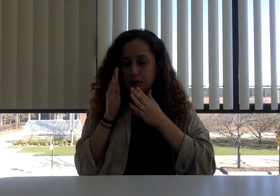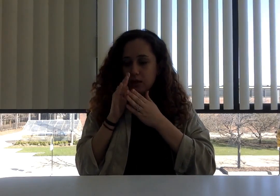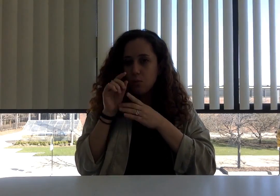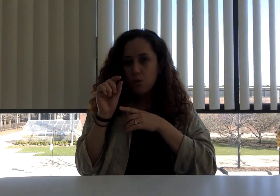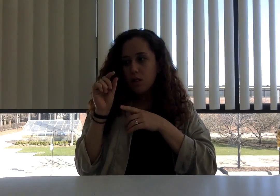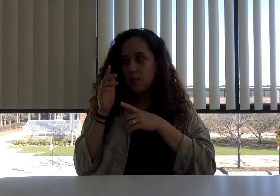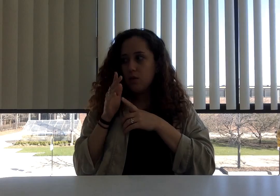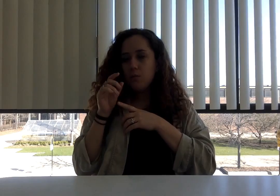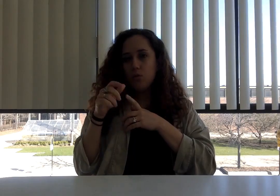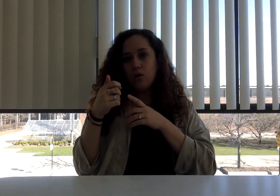stuff,